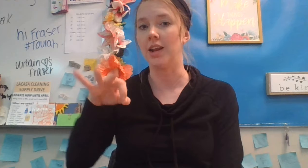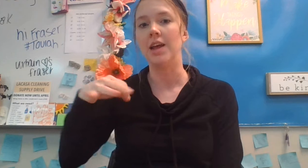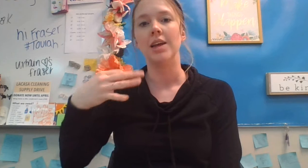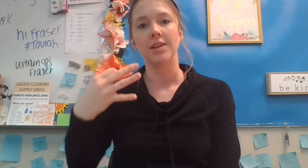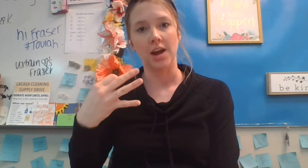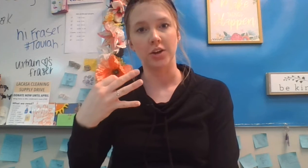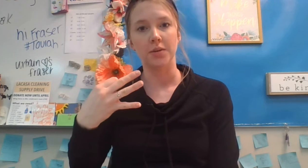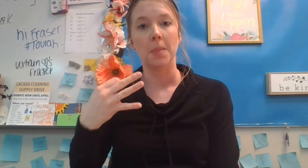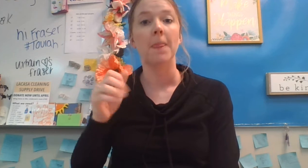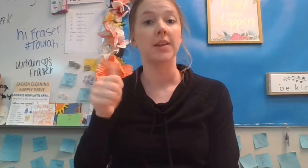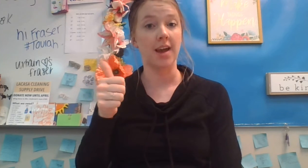$9,